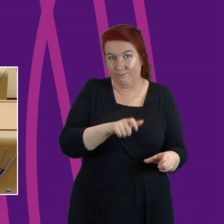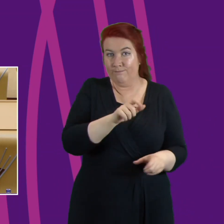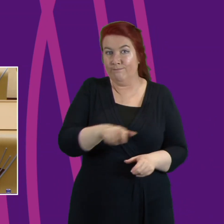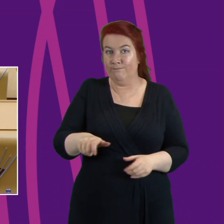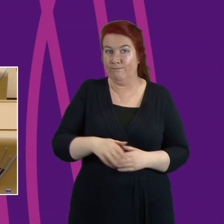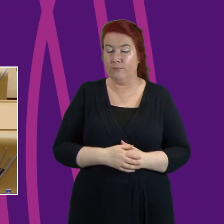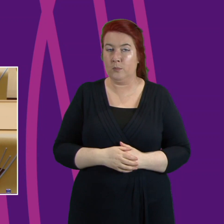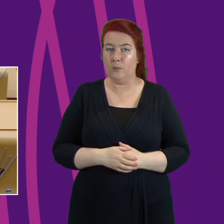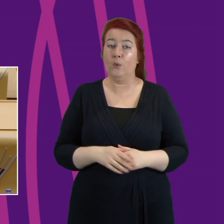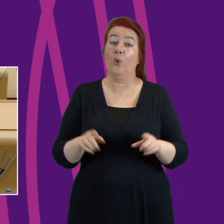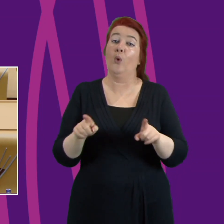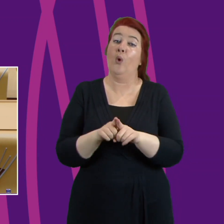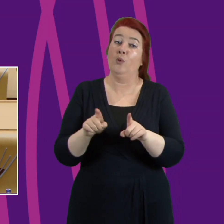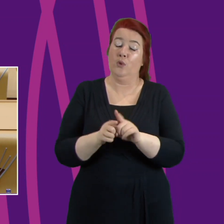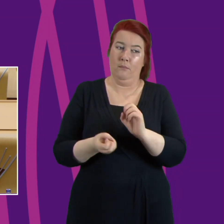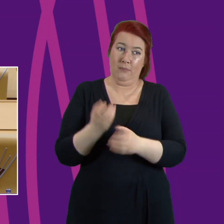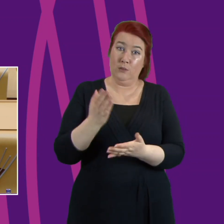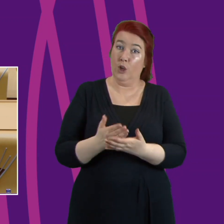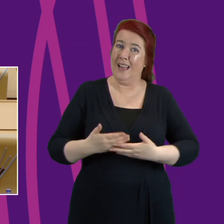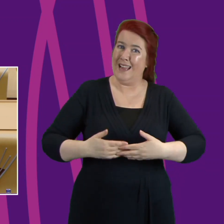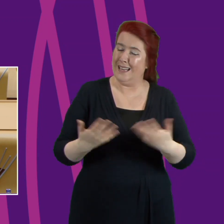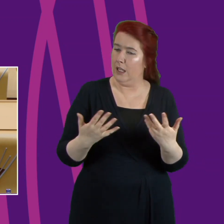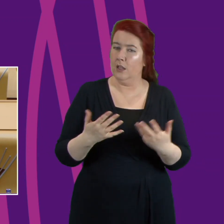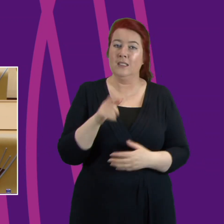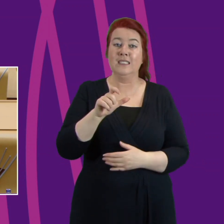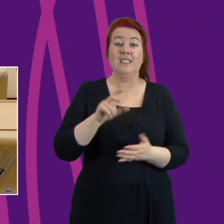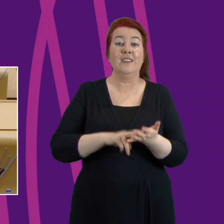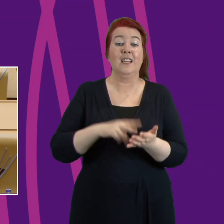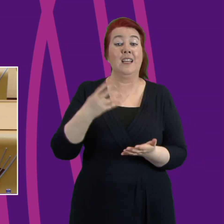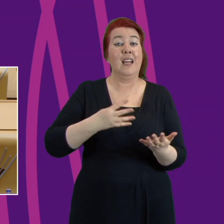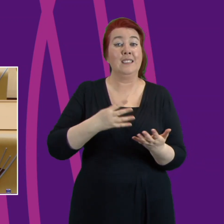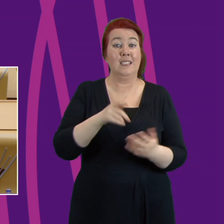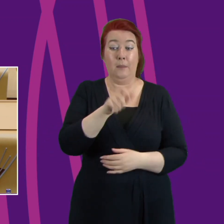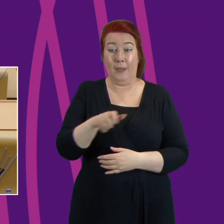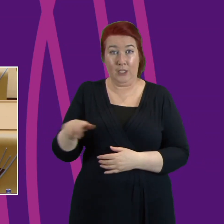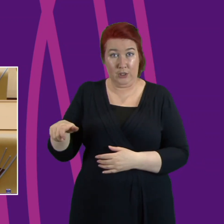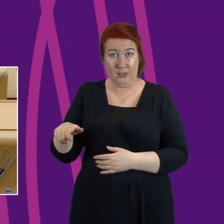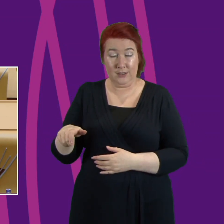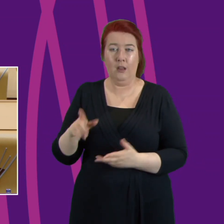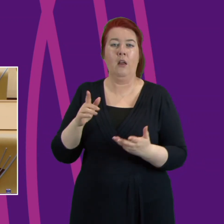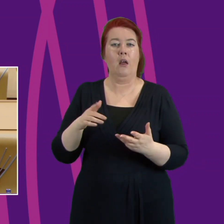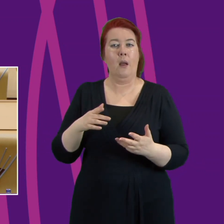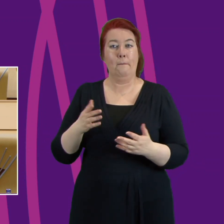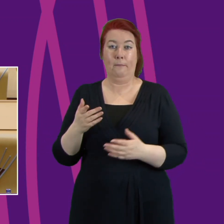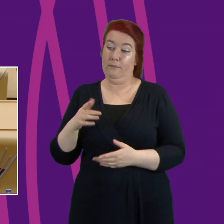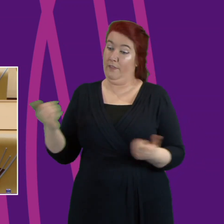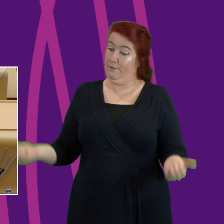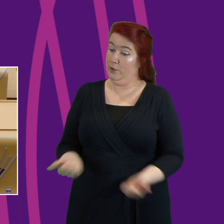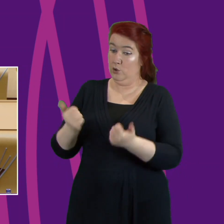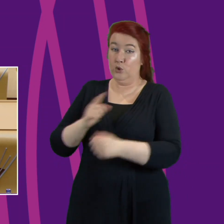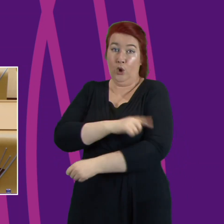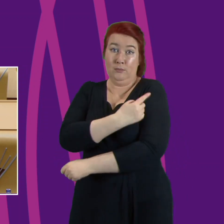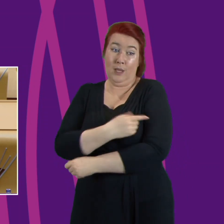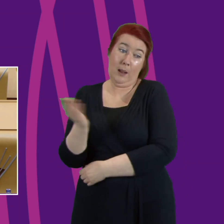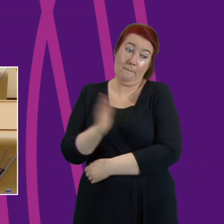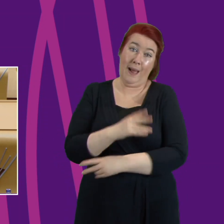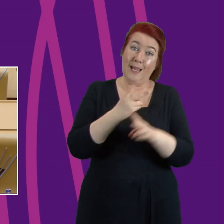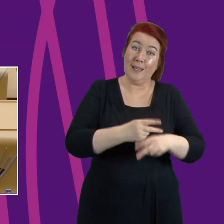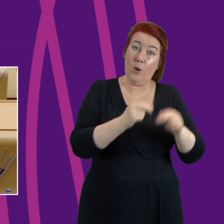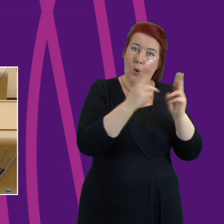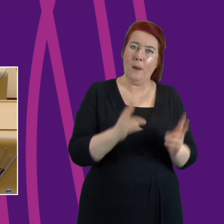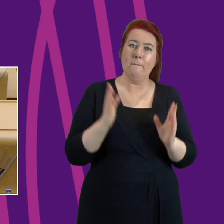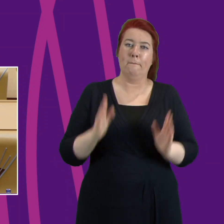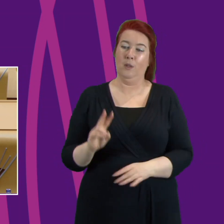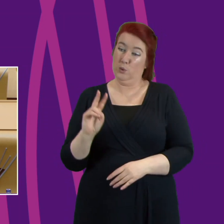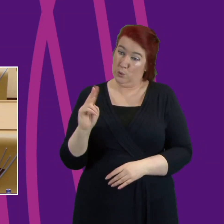that all Covid-19 patients being discharged from hospital should provide 2 negative tests before discharge, and that all